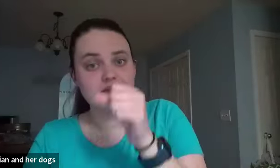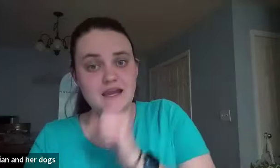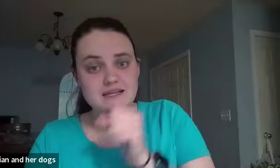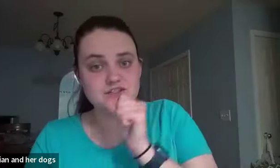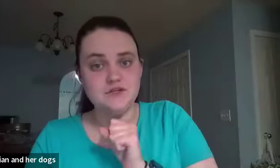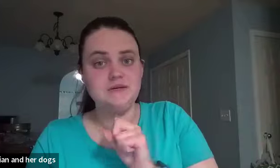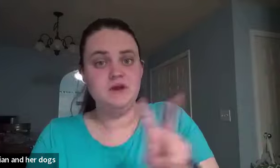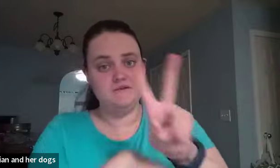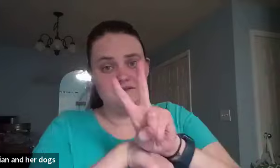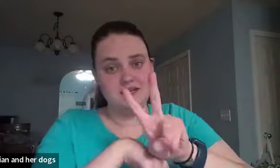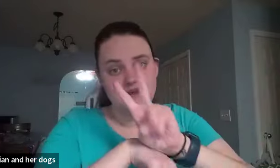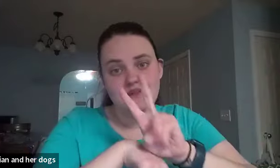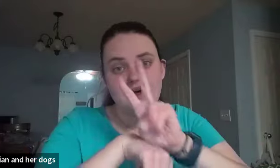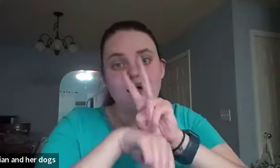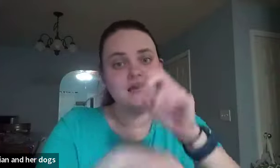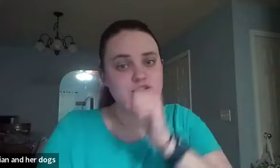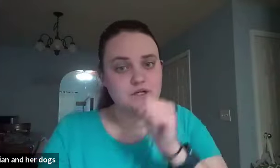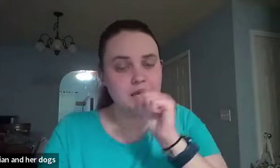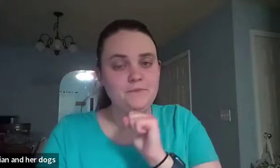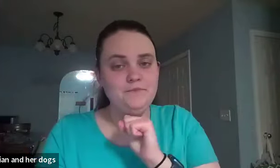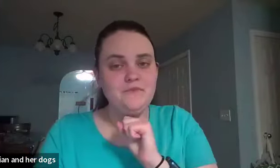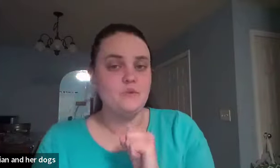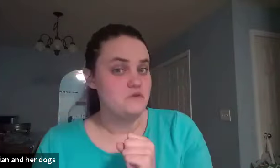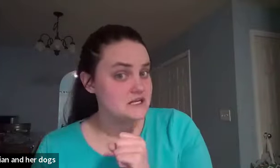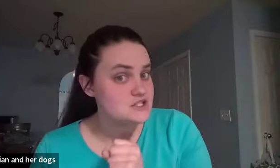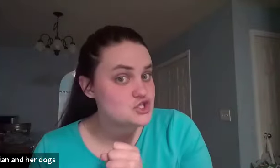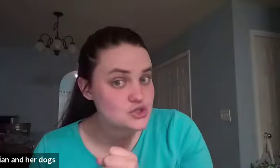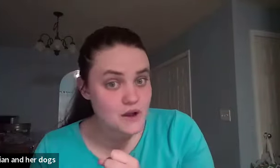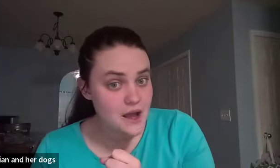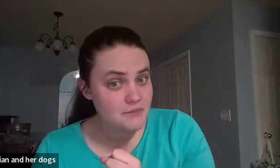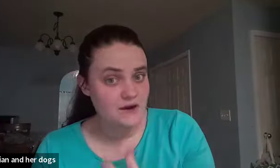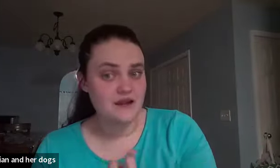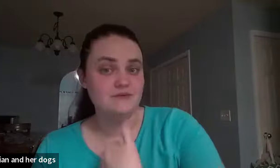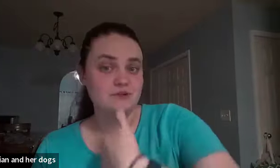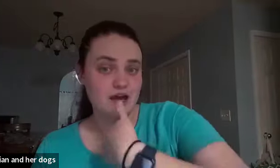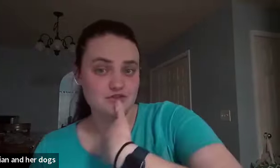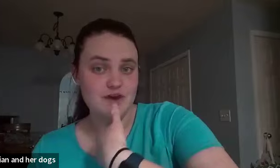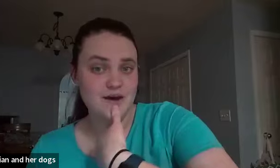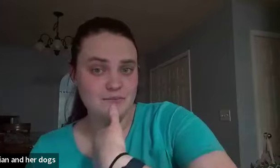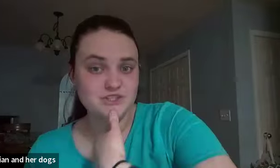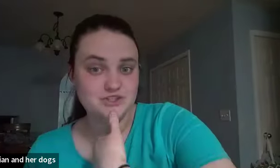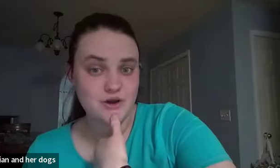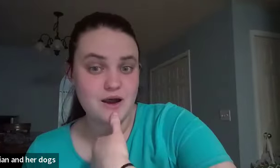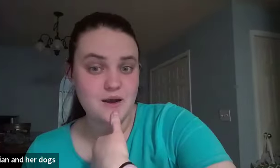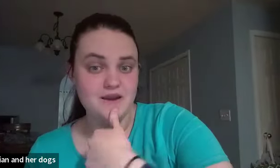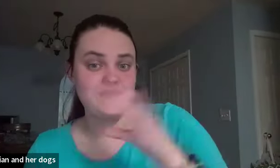chocolate ice cream, vanilla ice cream. We've already done strawberry with that thumb.